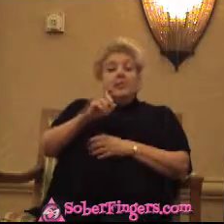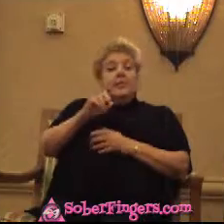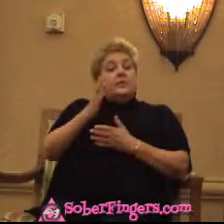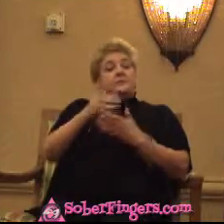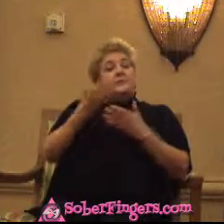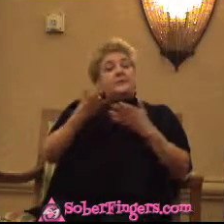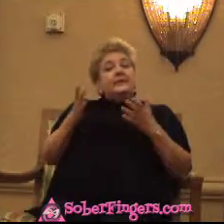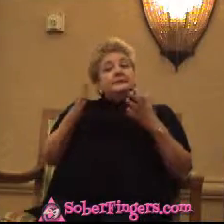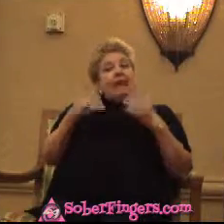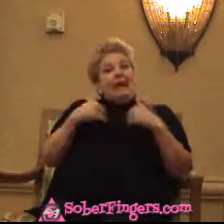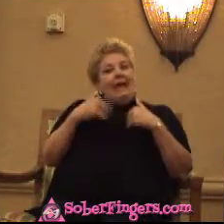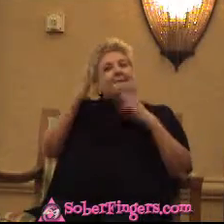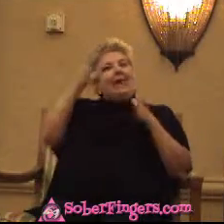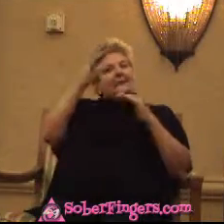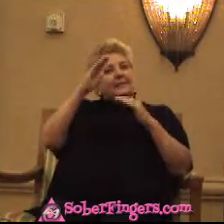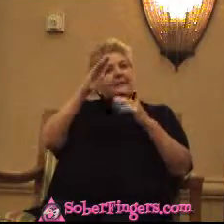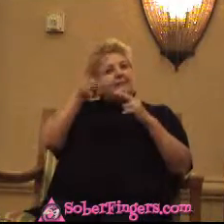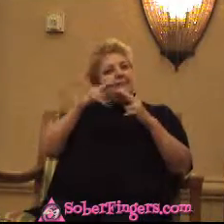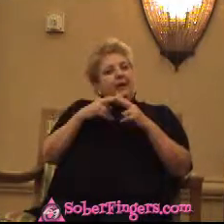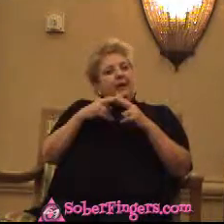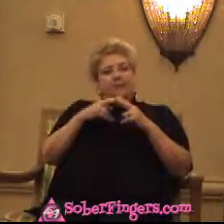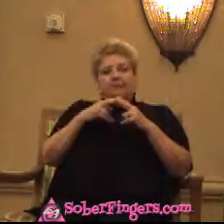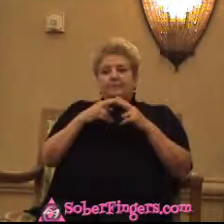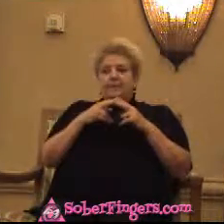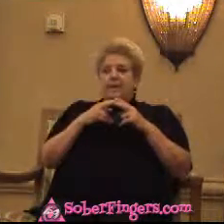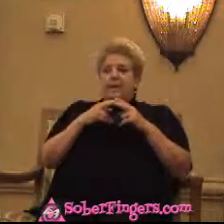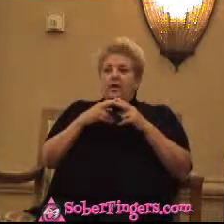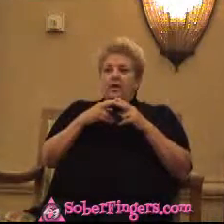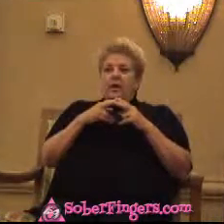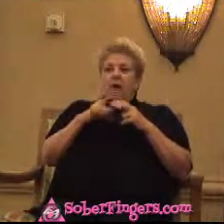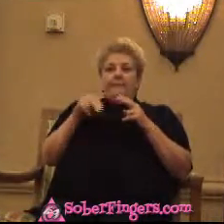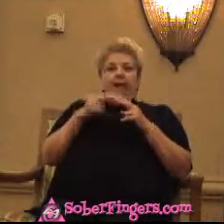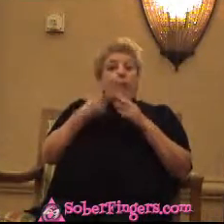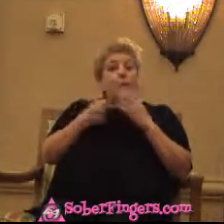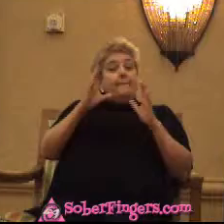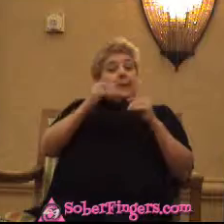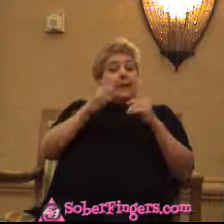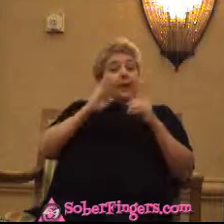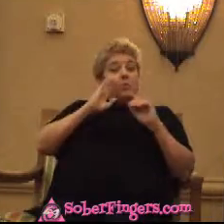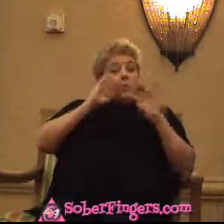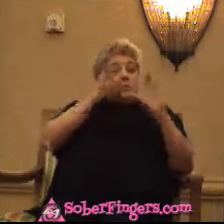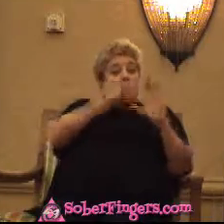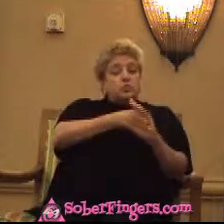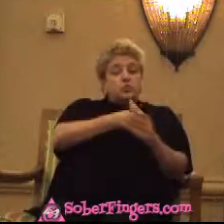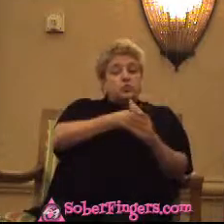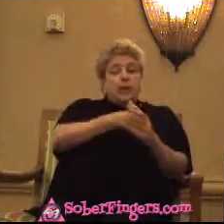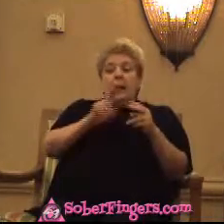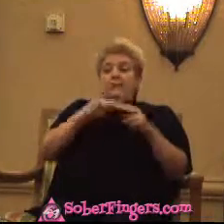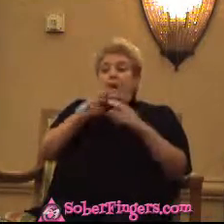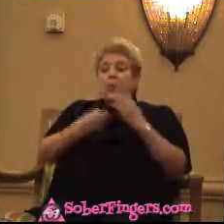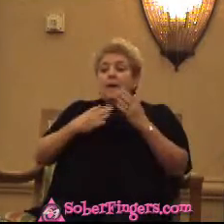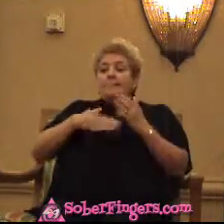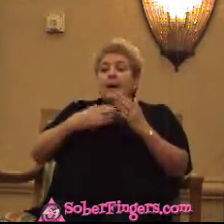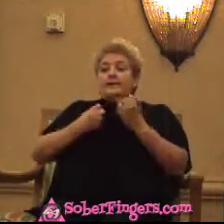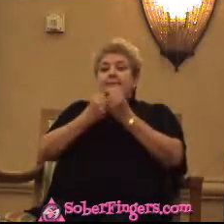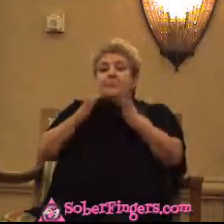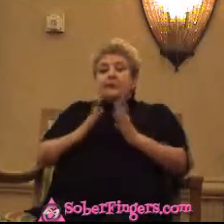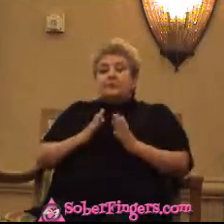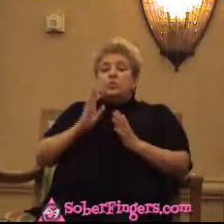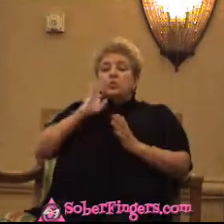expectations about. I have expectations about what meeting I'm going to go to. I have expectations about what my sponsor's going to tell me to do and what I'm going to do about